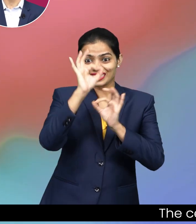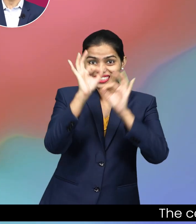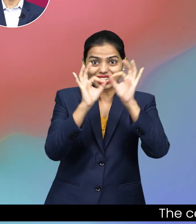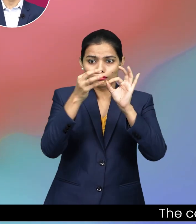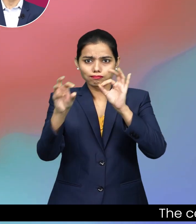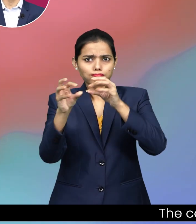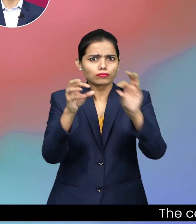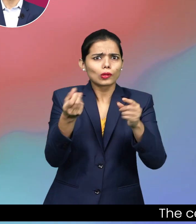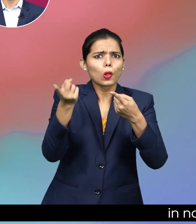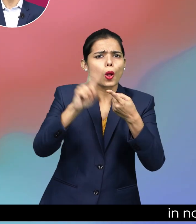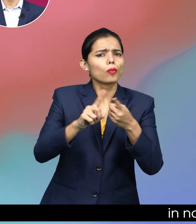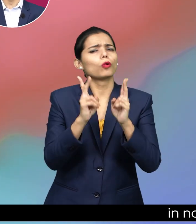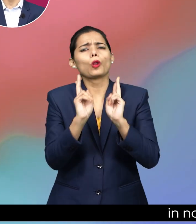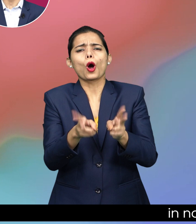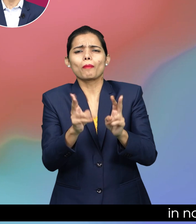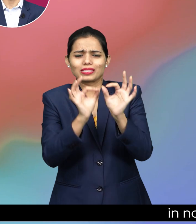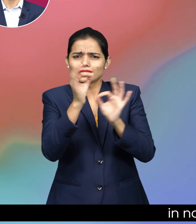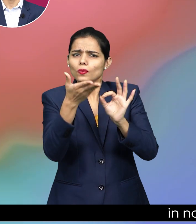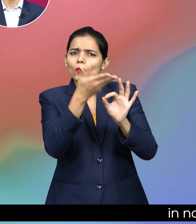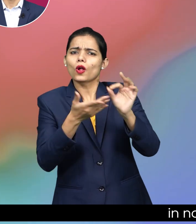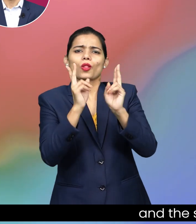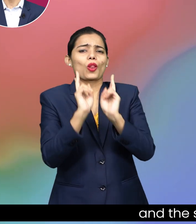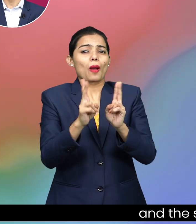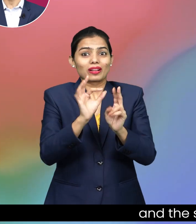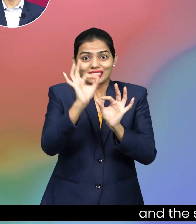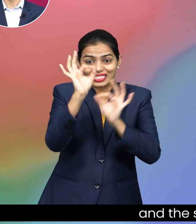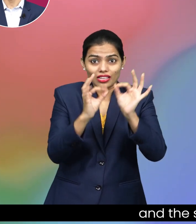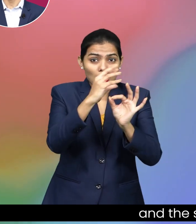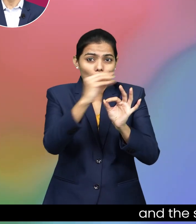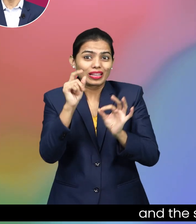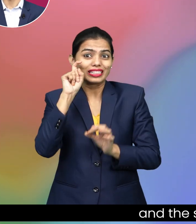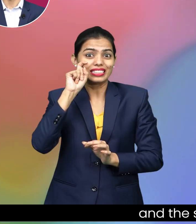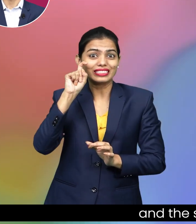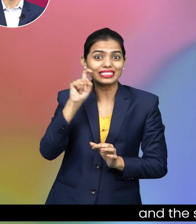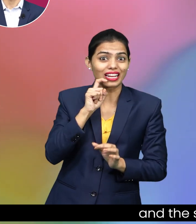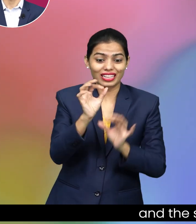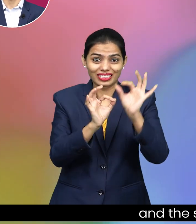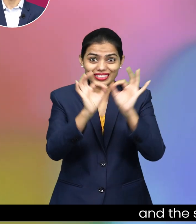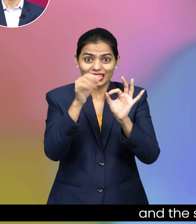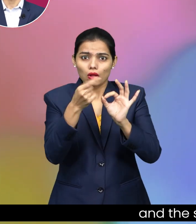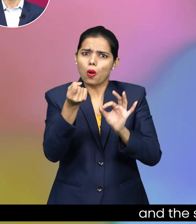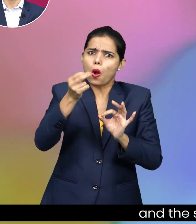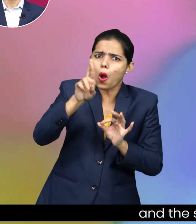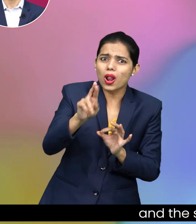The cell division occurs in normal body cells and the sex cells or gametes.